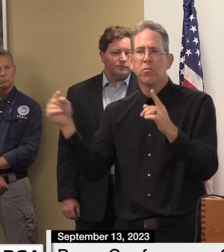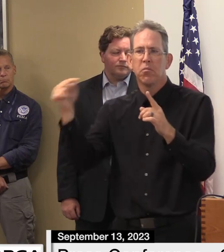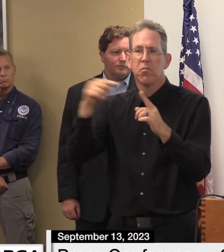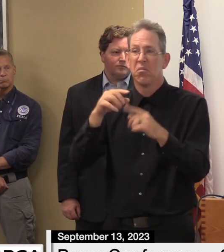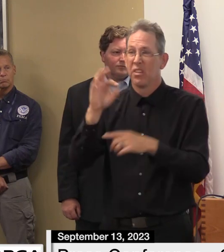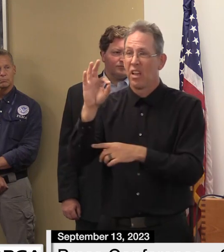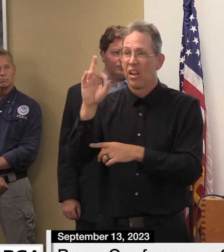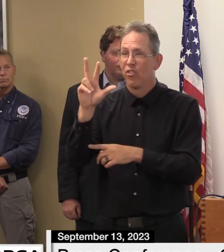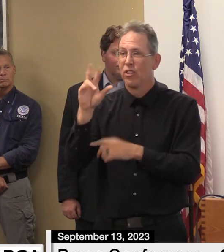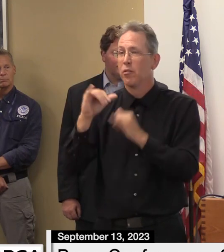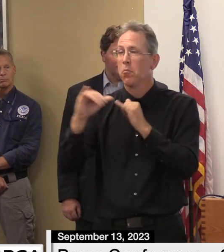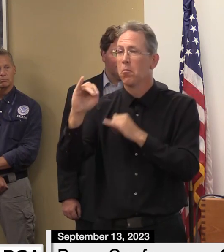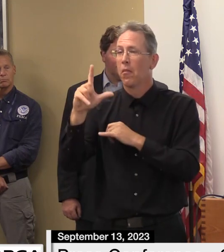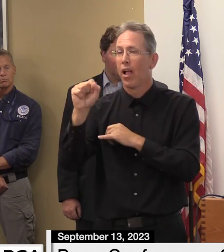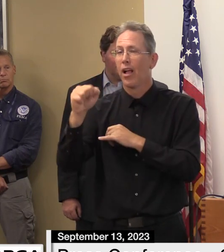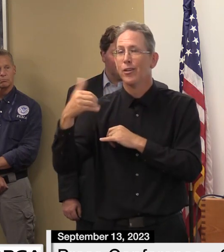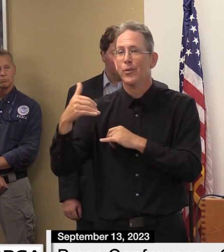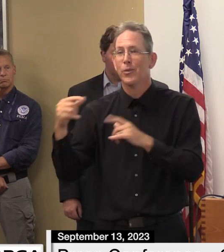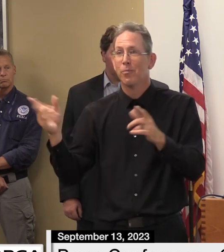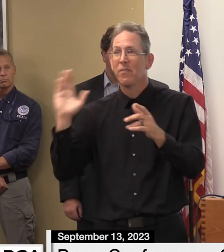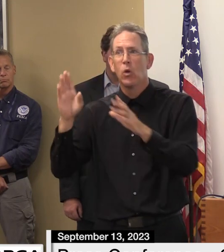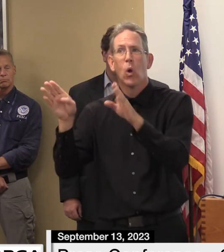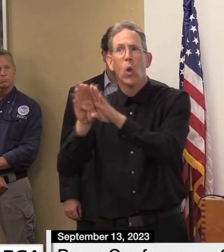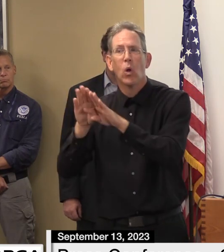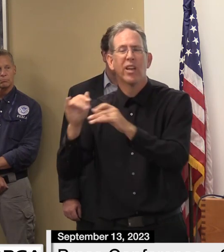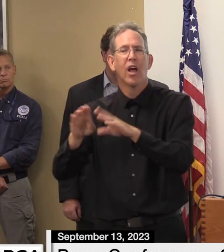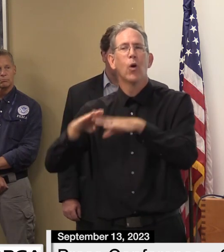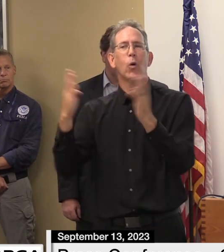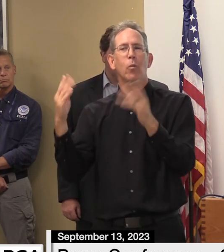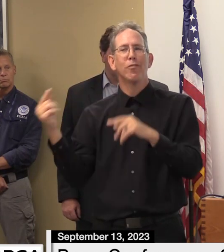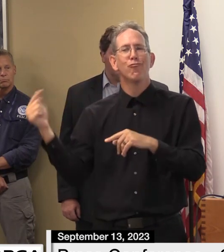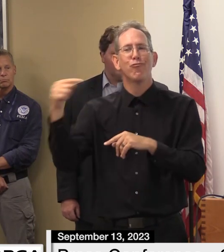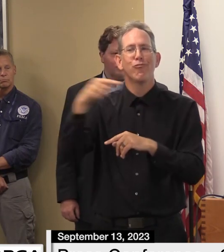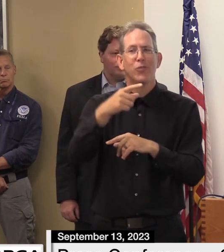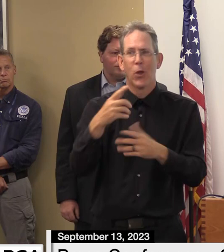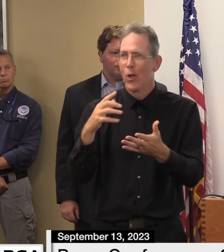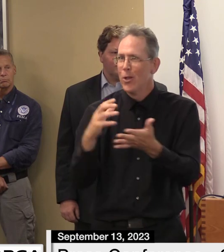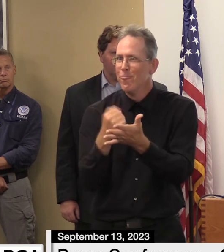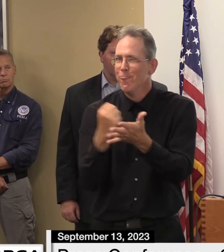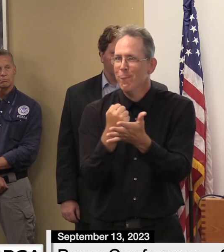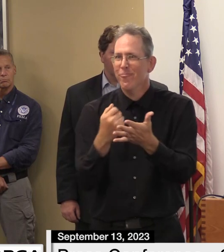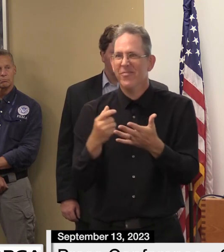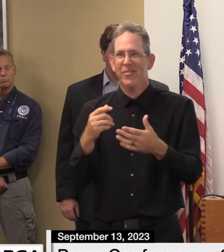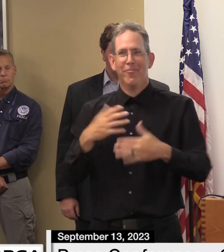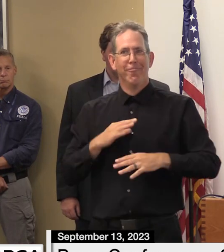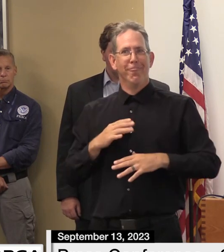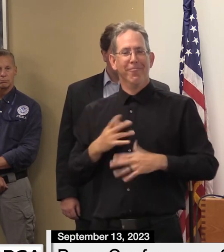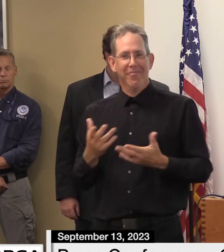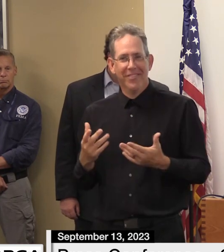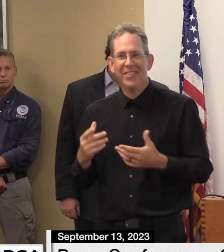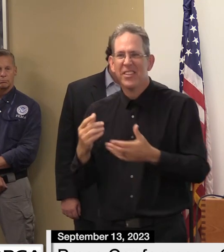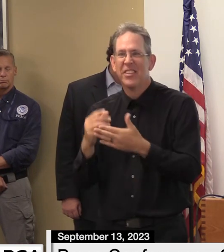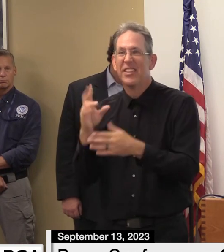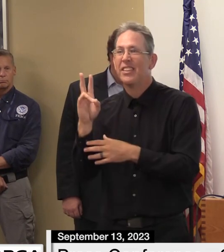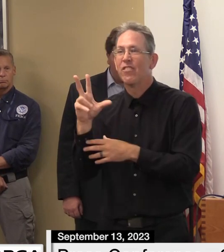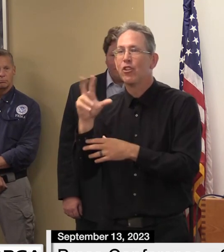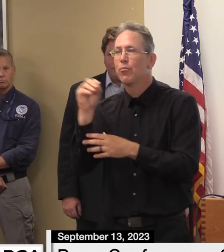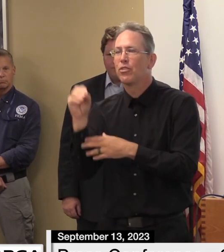trail will be fully open. So that's really good news. So with that, I'll open up to questions.